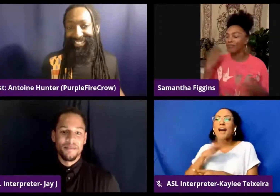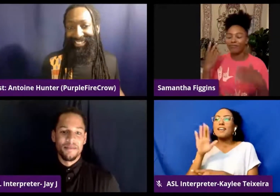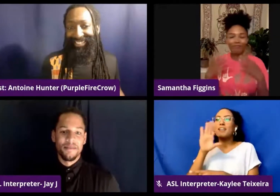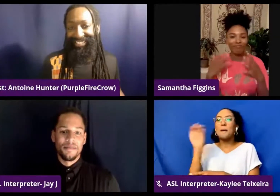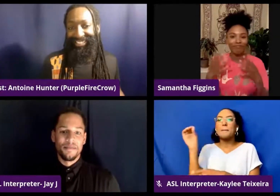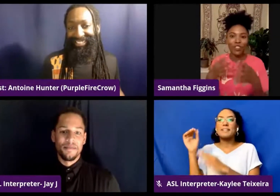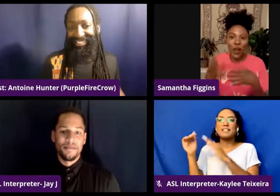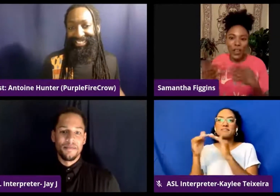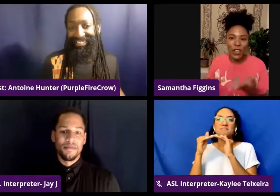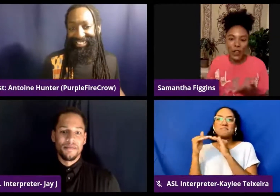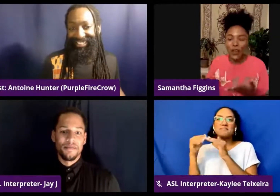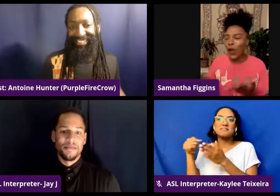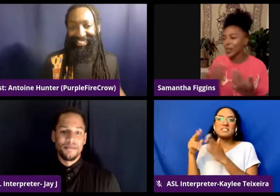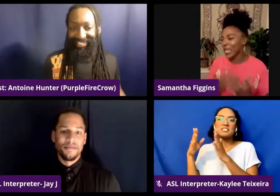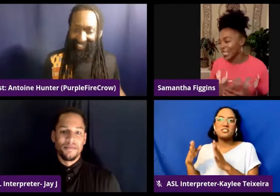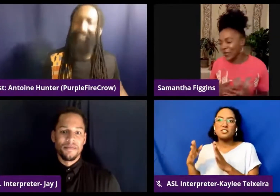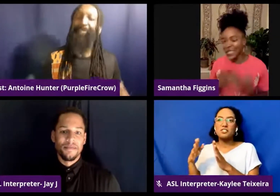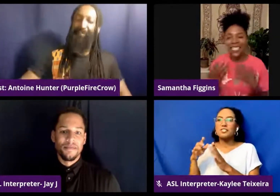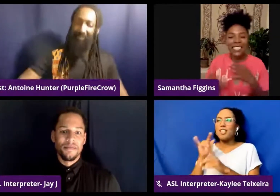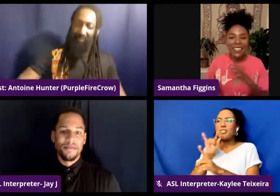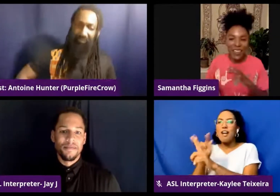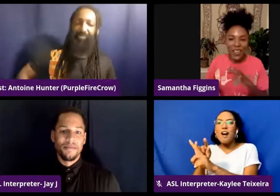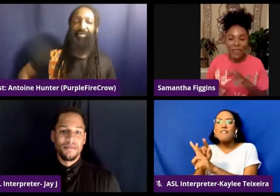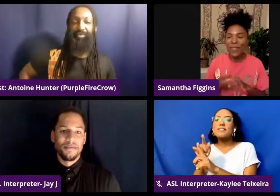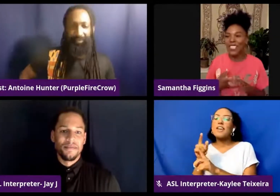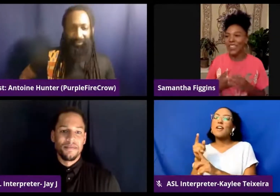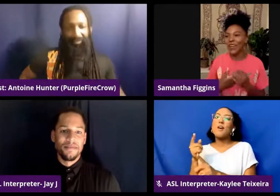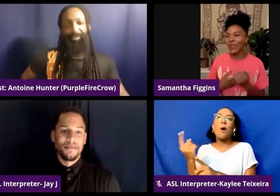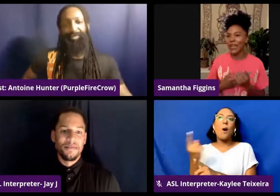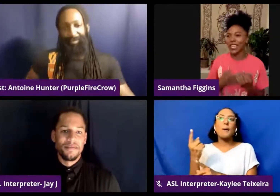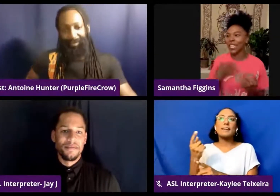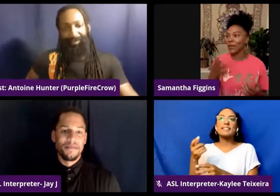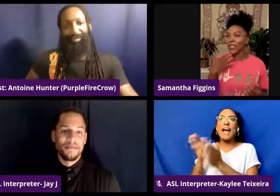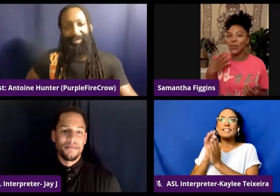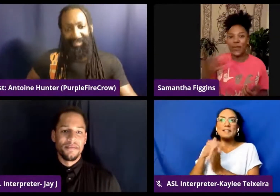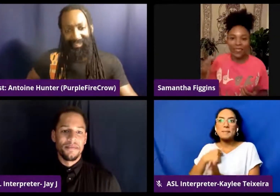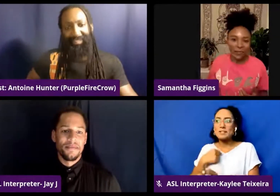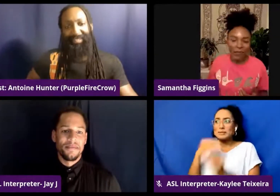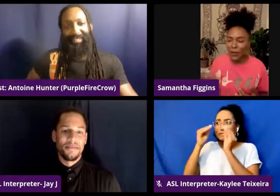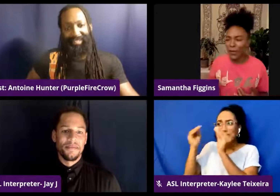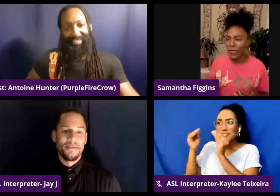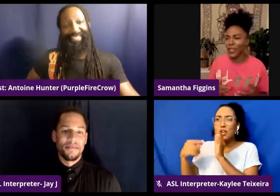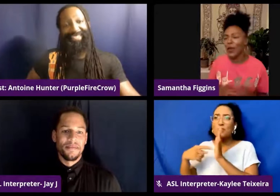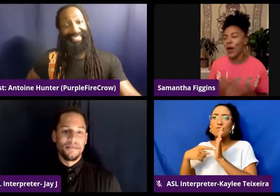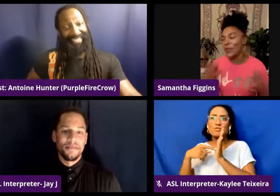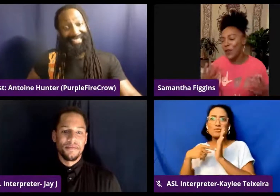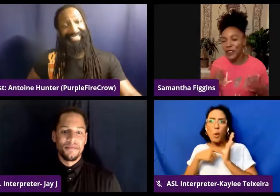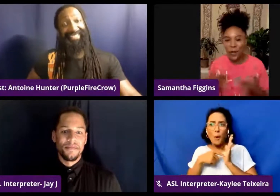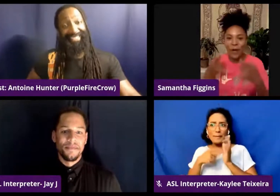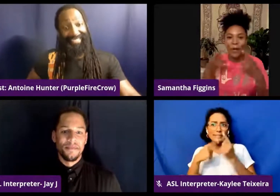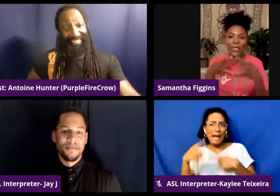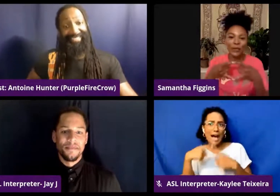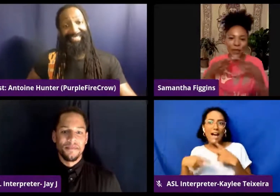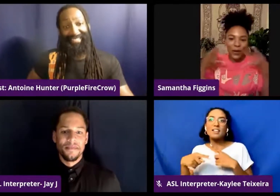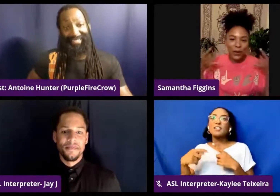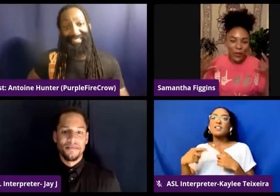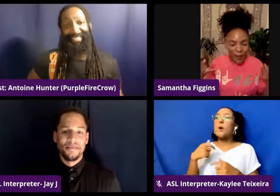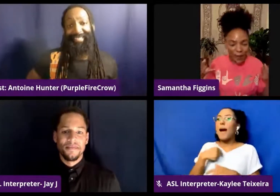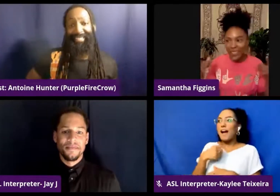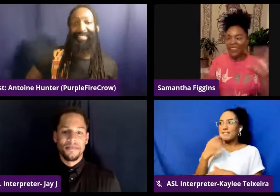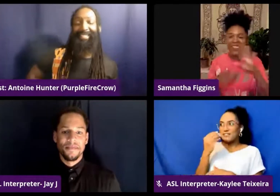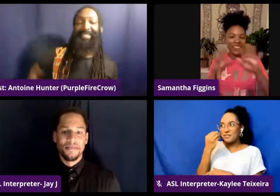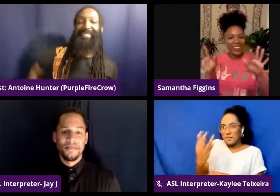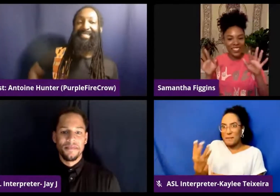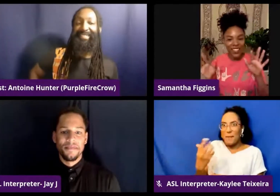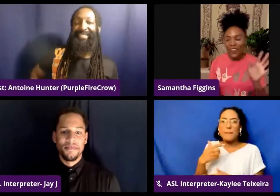all trying to learn. They're always asking me to teach them. And so, because I expressed to some of them, I was like, I'm nervous about going back to work and